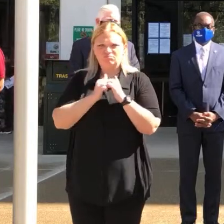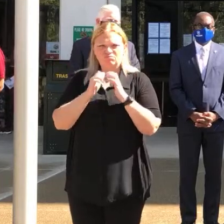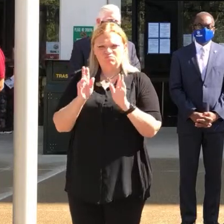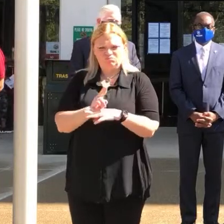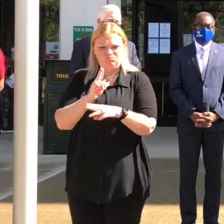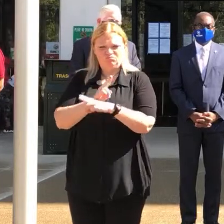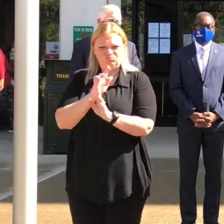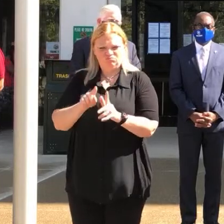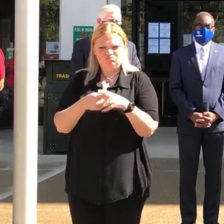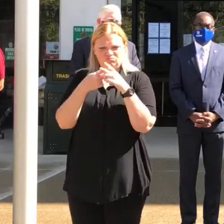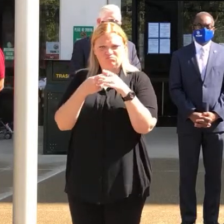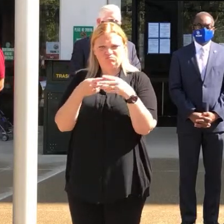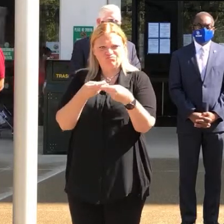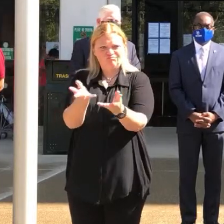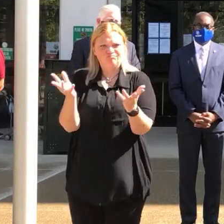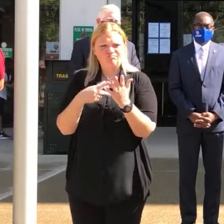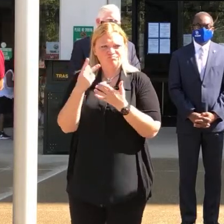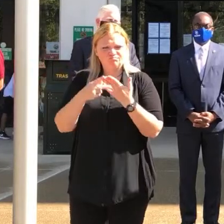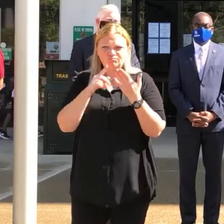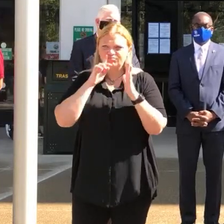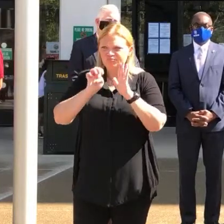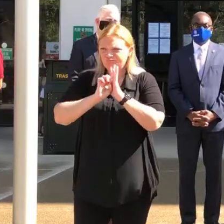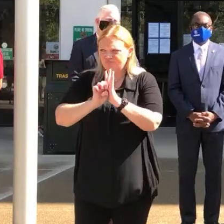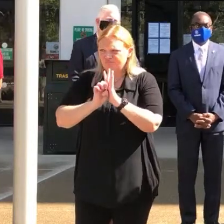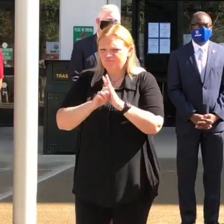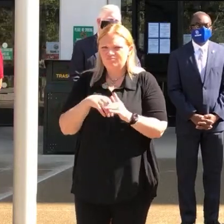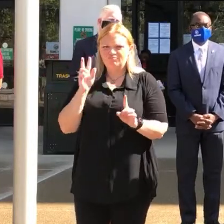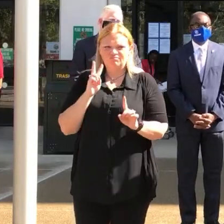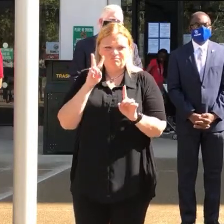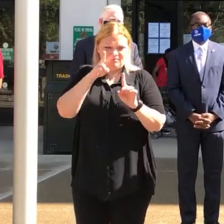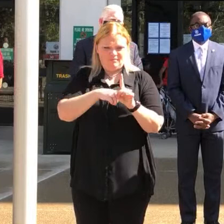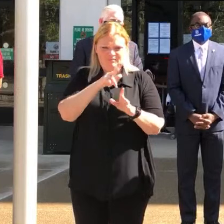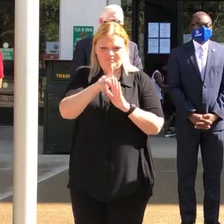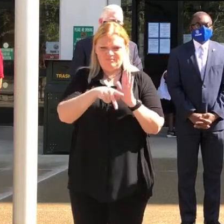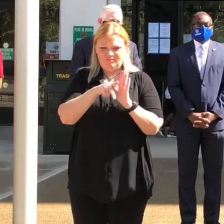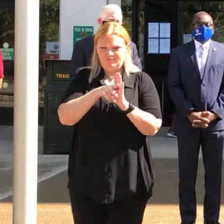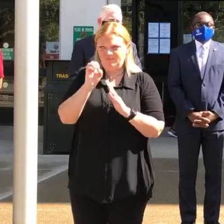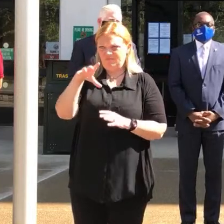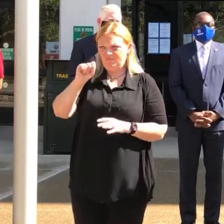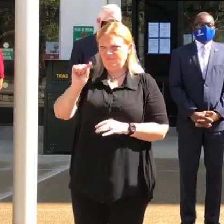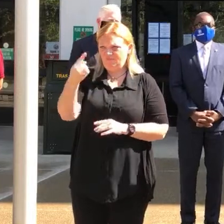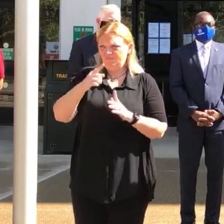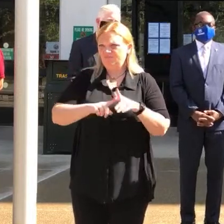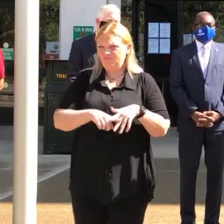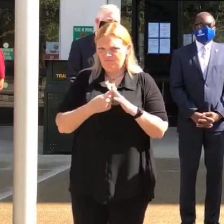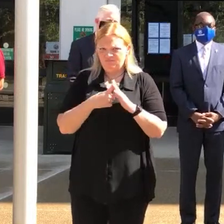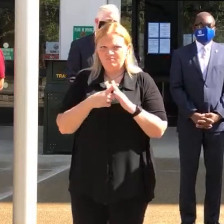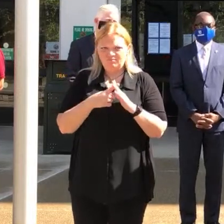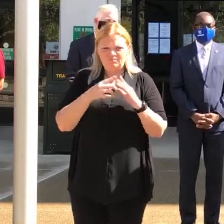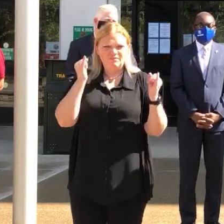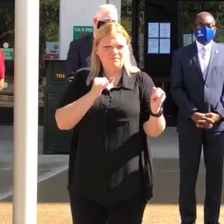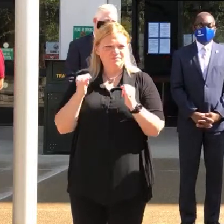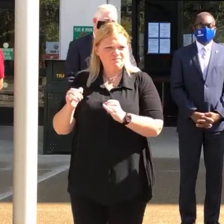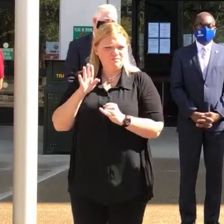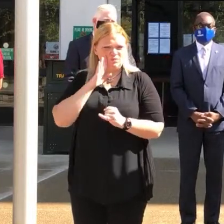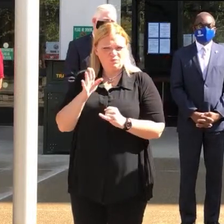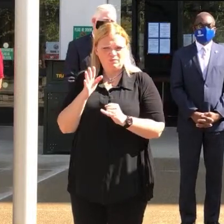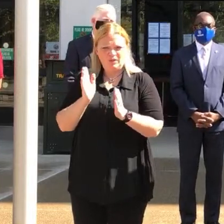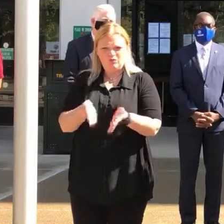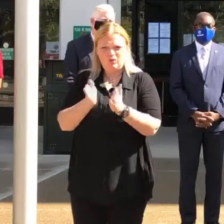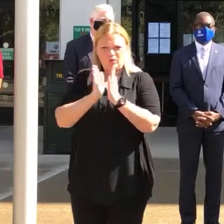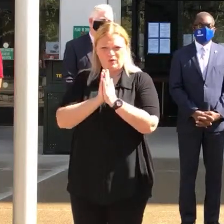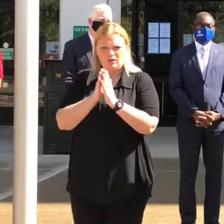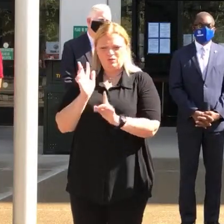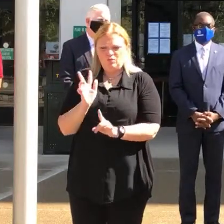of the program. For example, the application period will begin on October 1st, and individuals will be requested